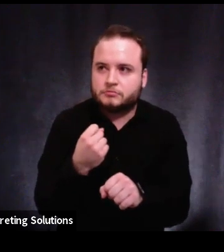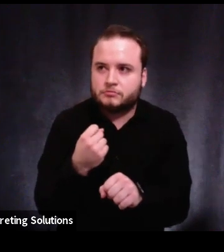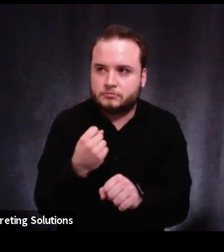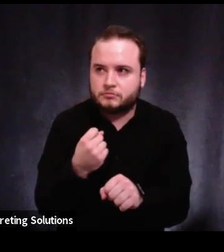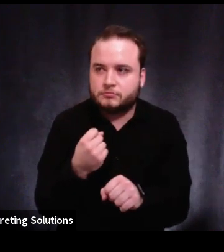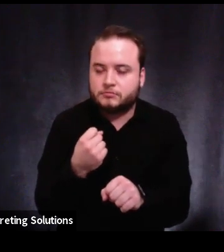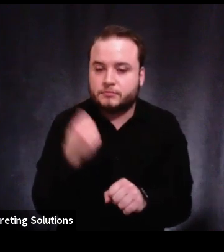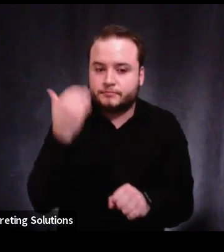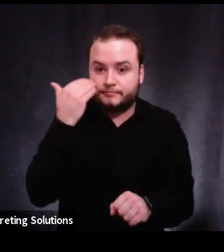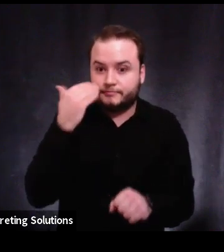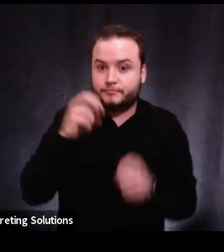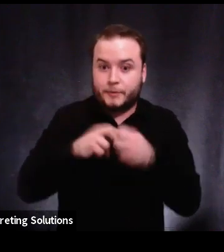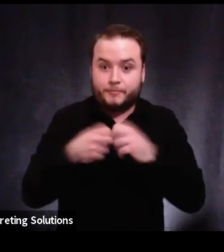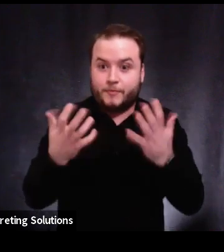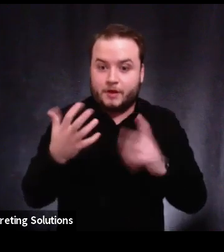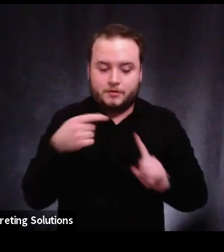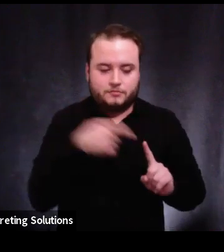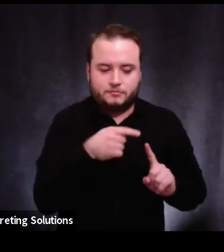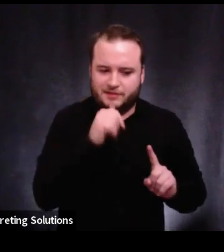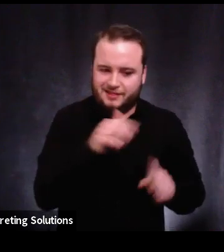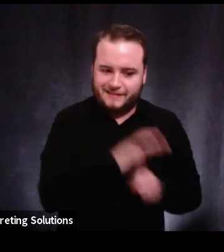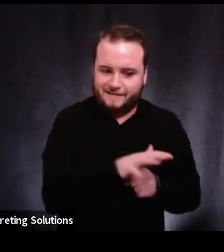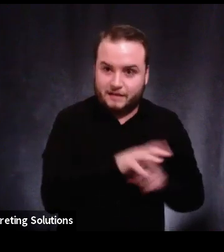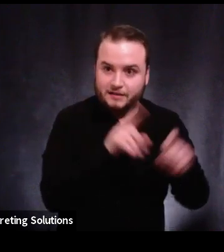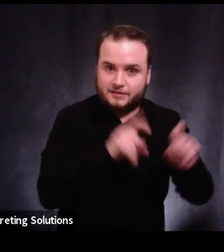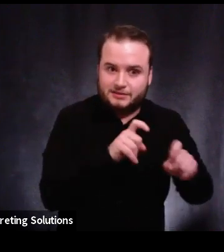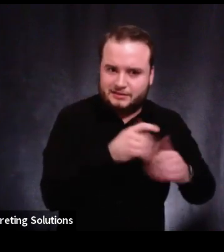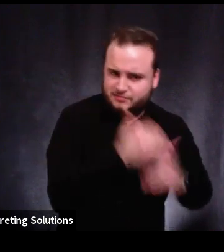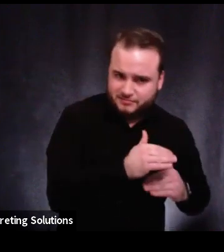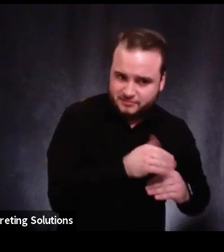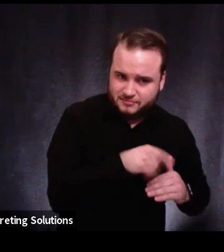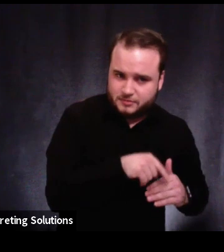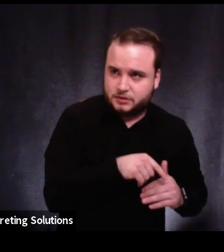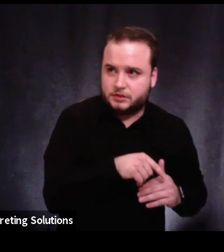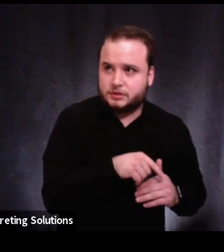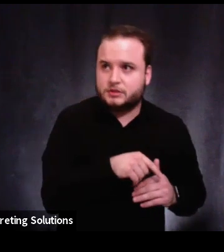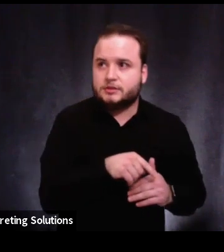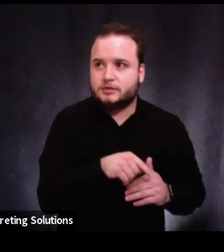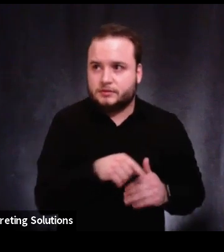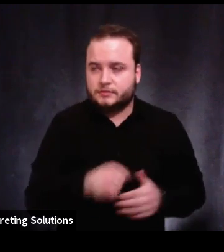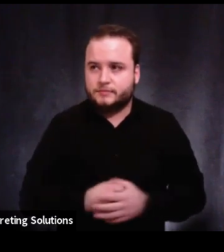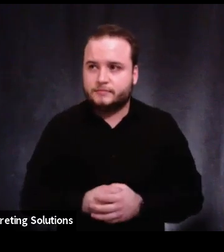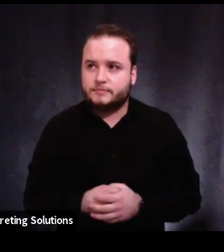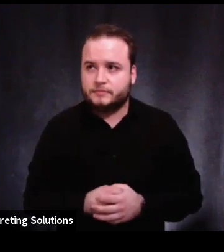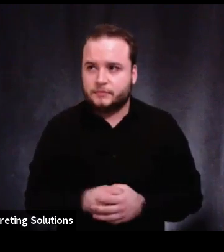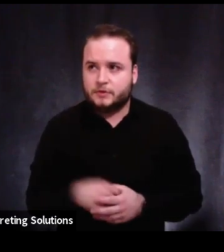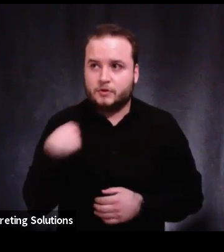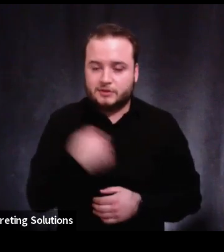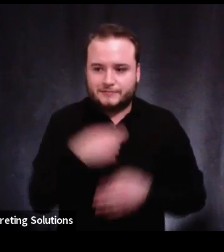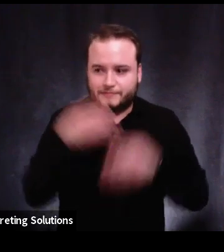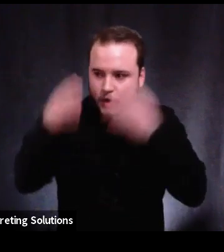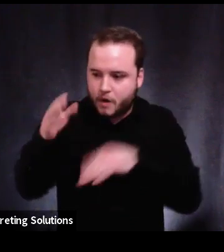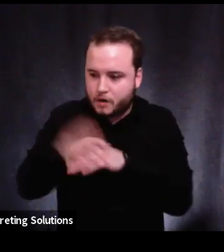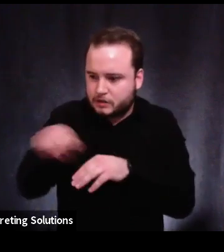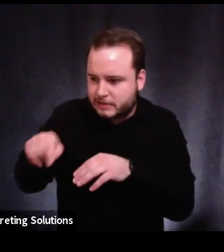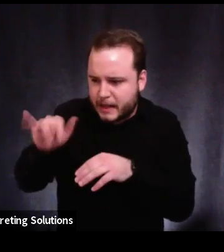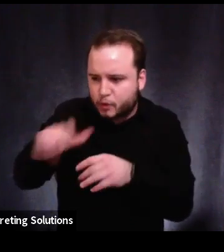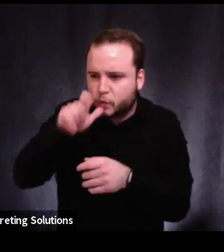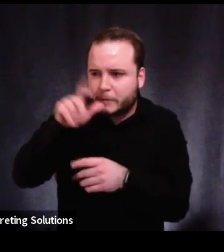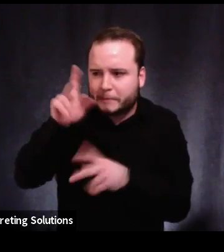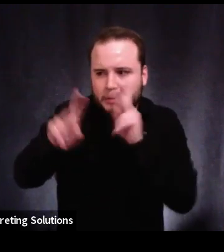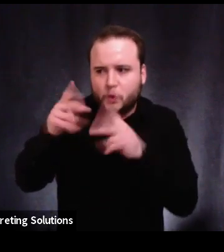testing, and Chris has made the point that we've been focusing the testing on particular populations, anyone who's hospitalized